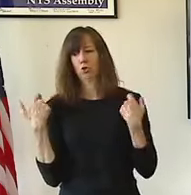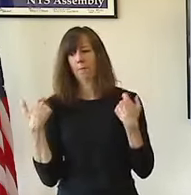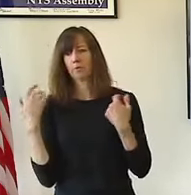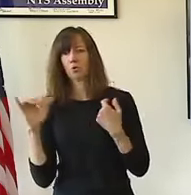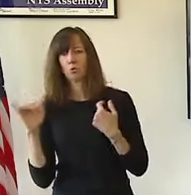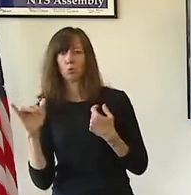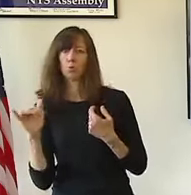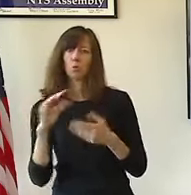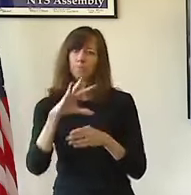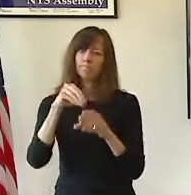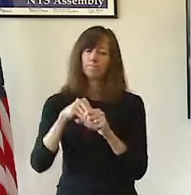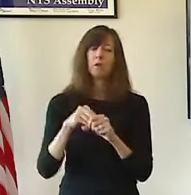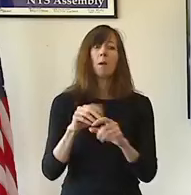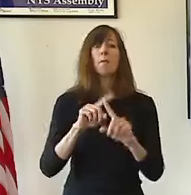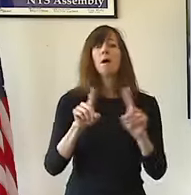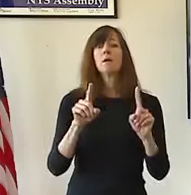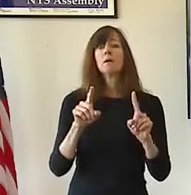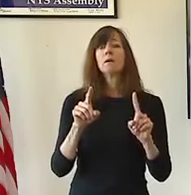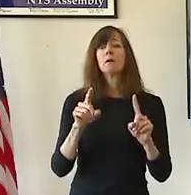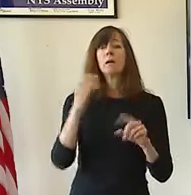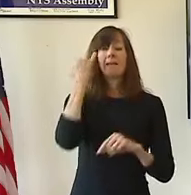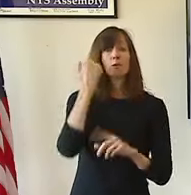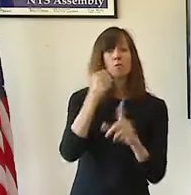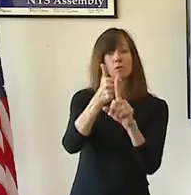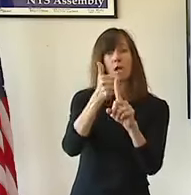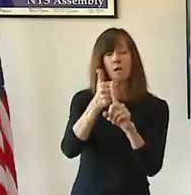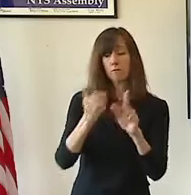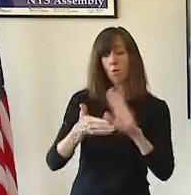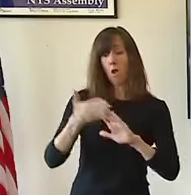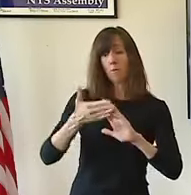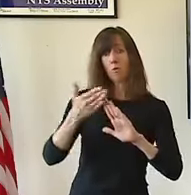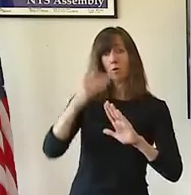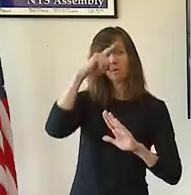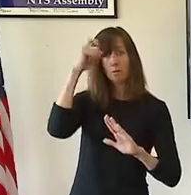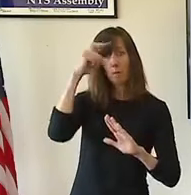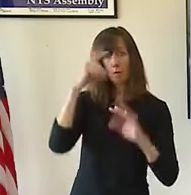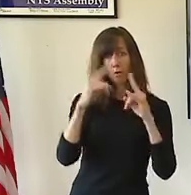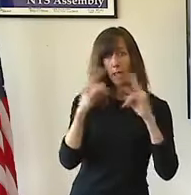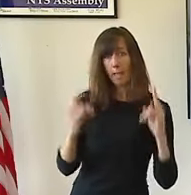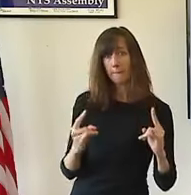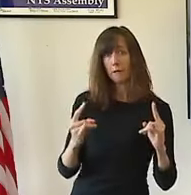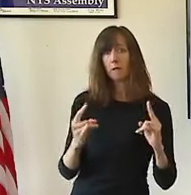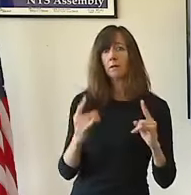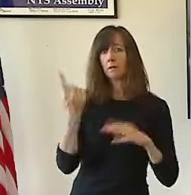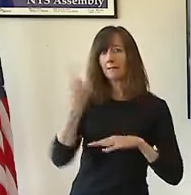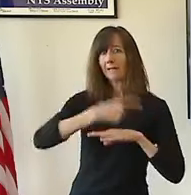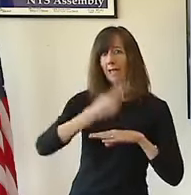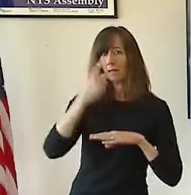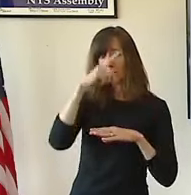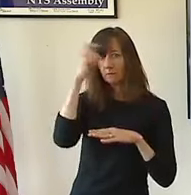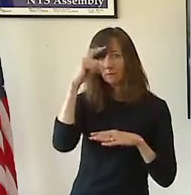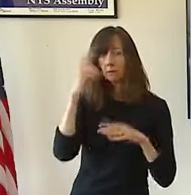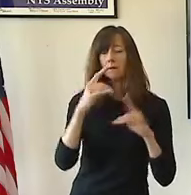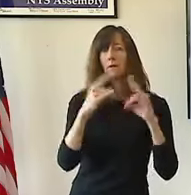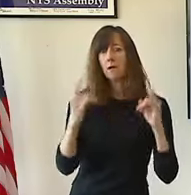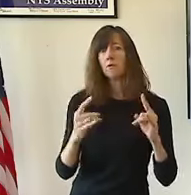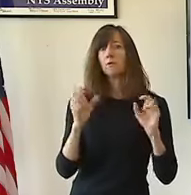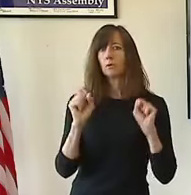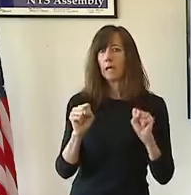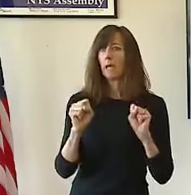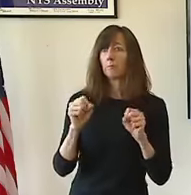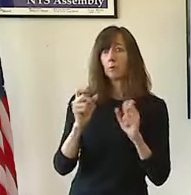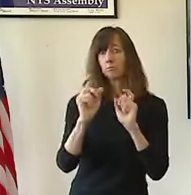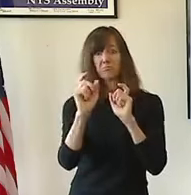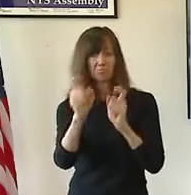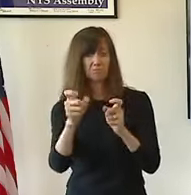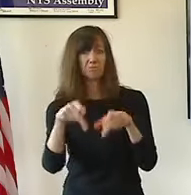meaning that you have a program where it's a summer camp activity, you can be permitted for that to happen. So you really assess what you do as a business and whether or